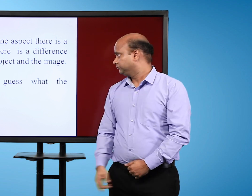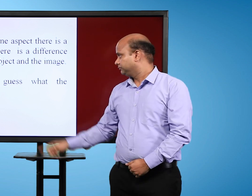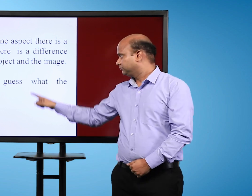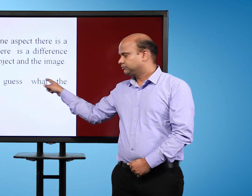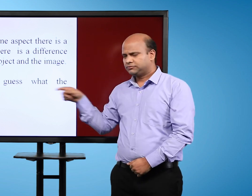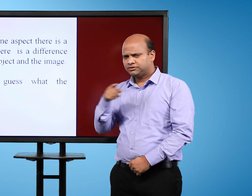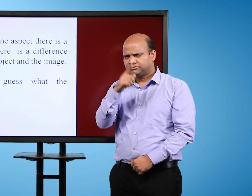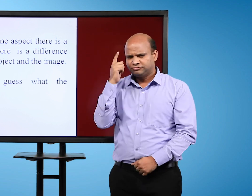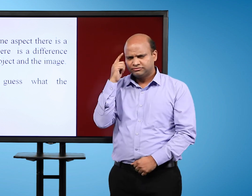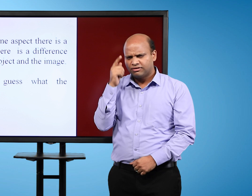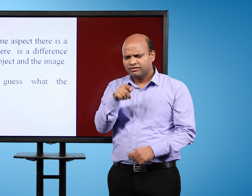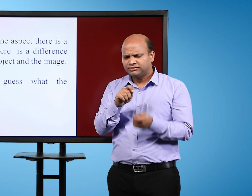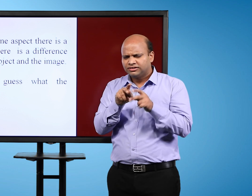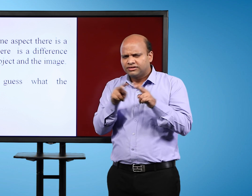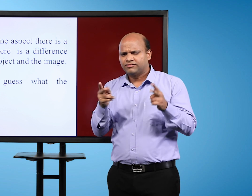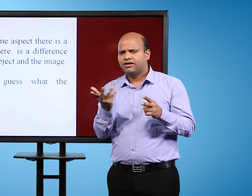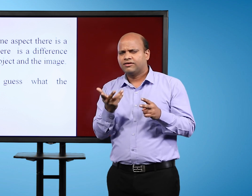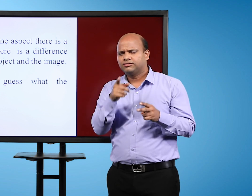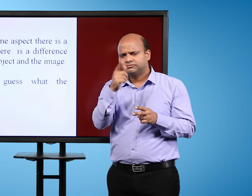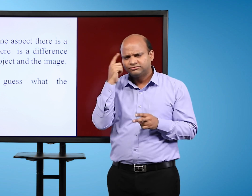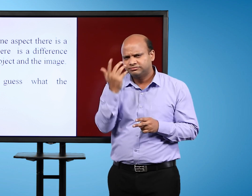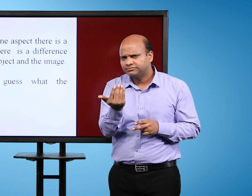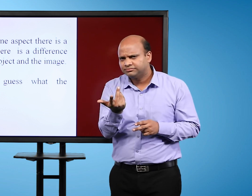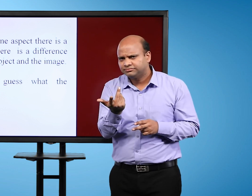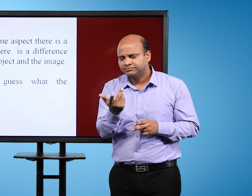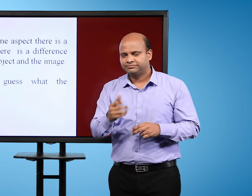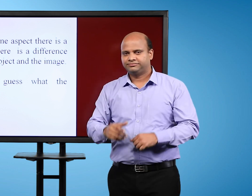Can you guess what the difference is?